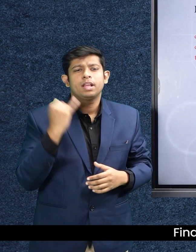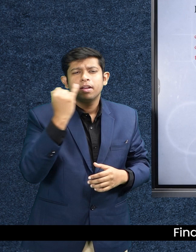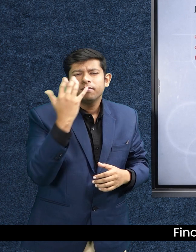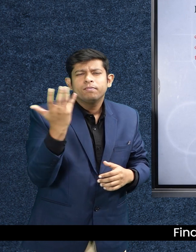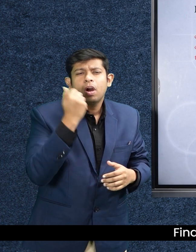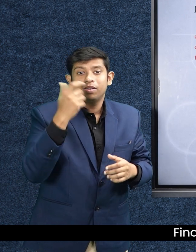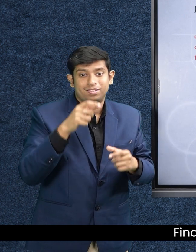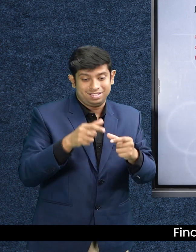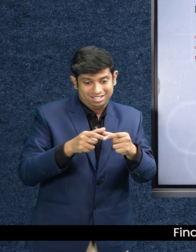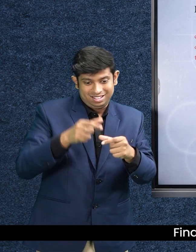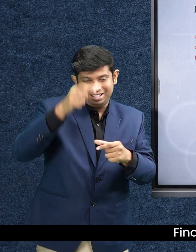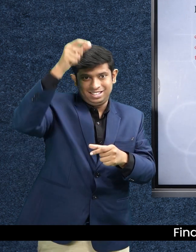the tower.